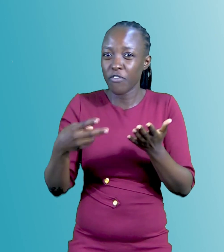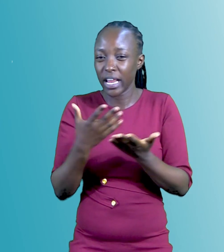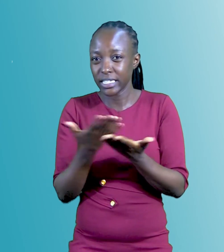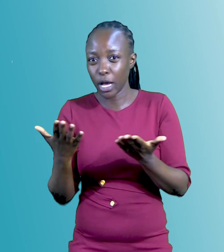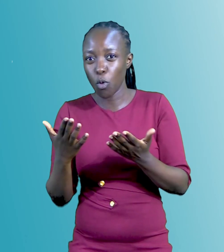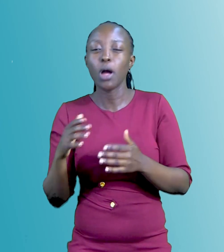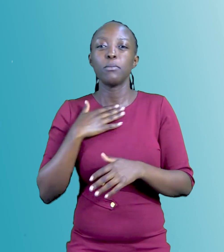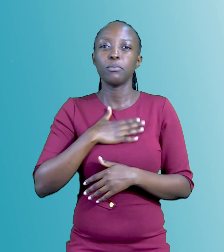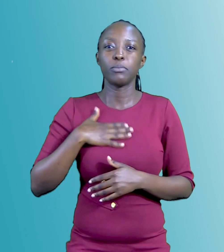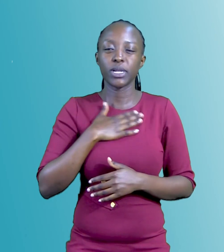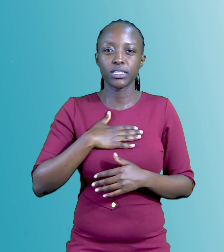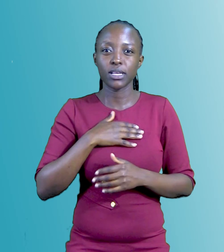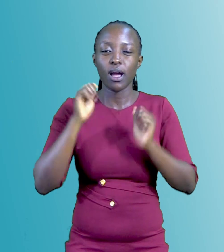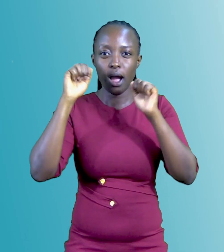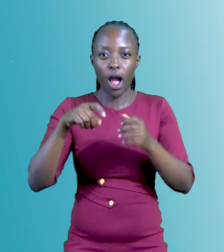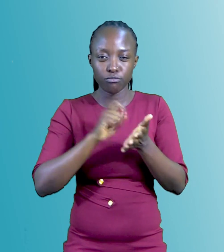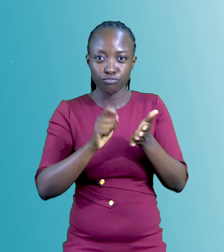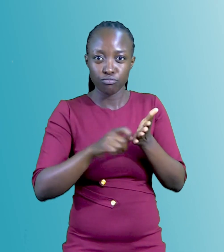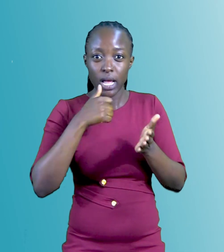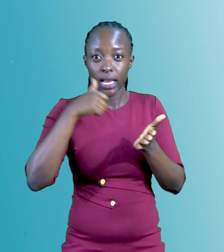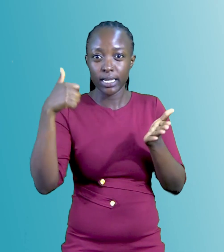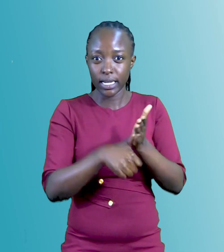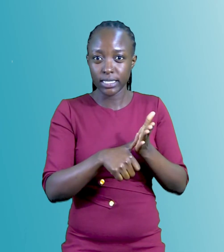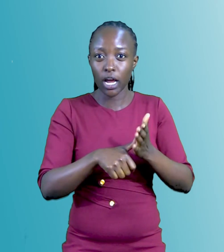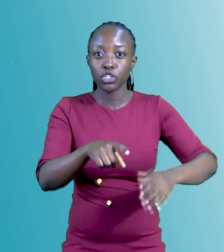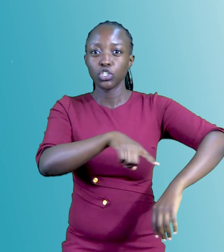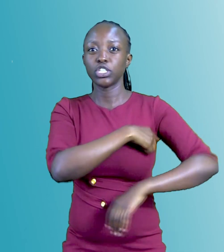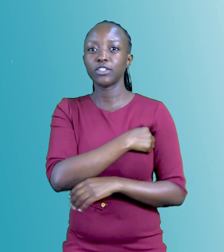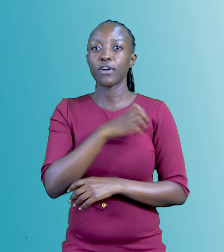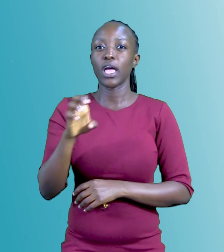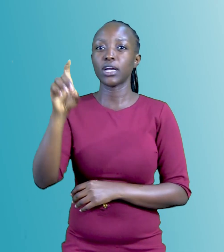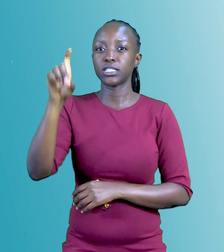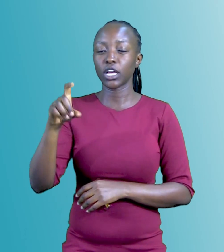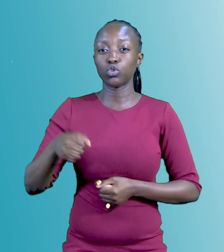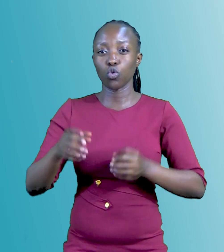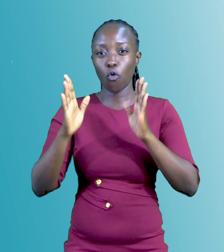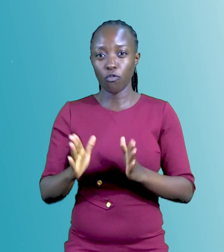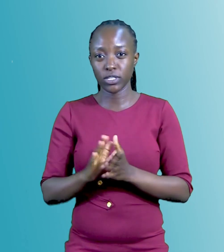a letter to Chief Executive Officer, Water Sector Trust Fund, P.O. Box